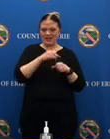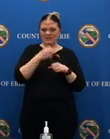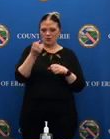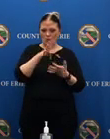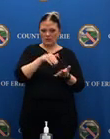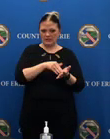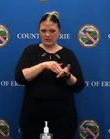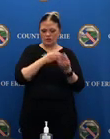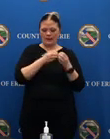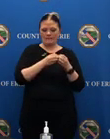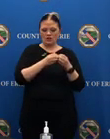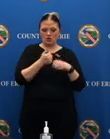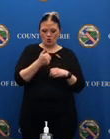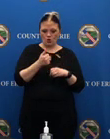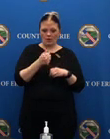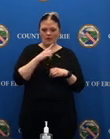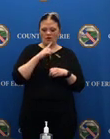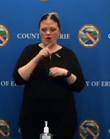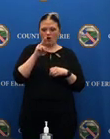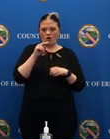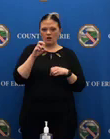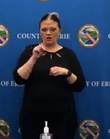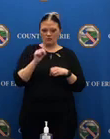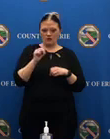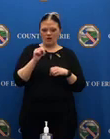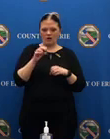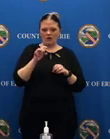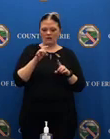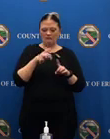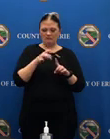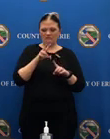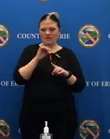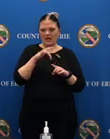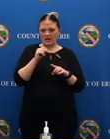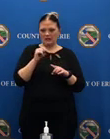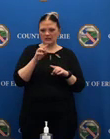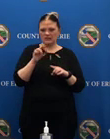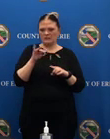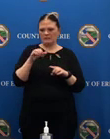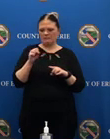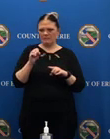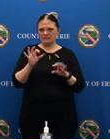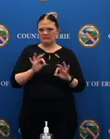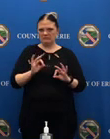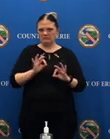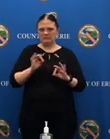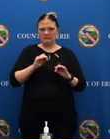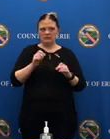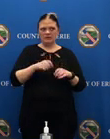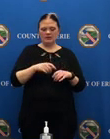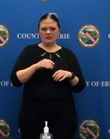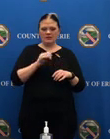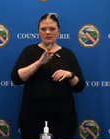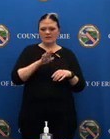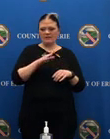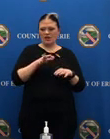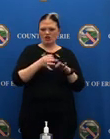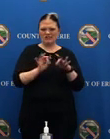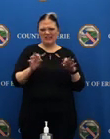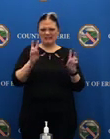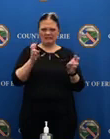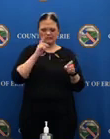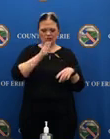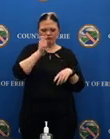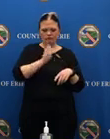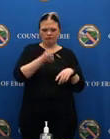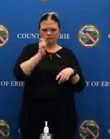currently, and the majority of which are on nonviolent misdemeanors, and they're serving sentences of less than a year. That is what